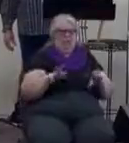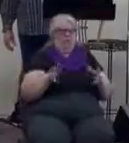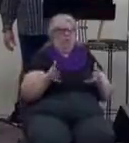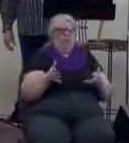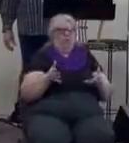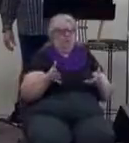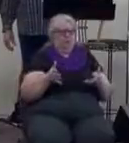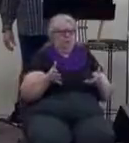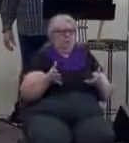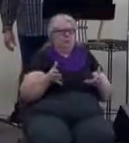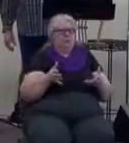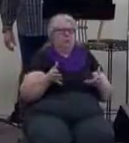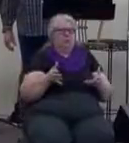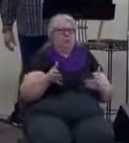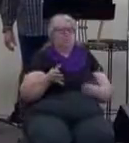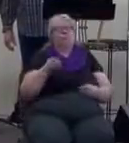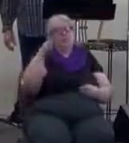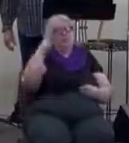Boy, he has me.